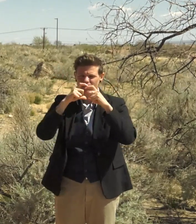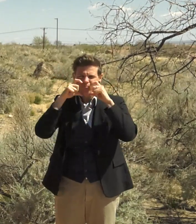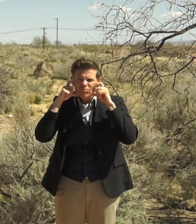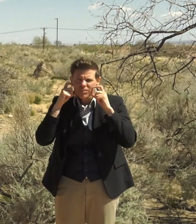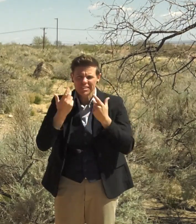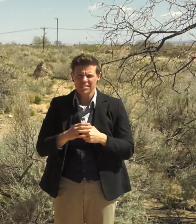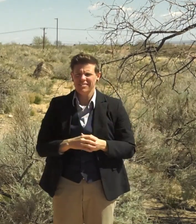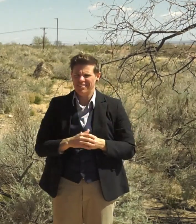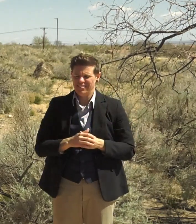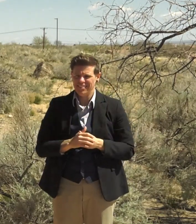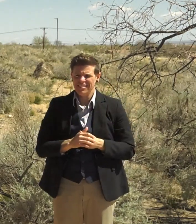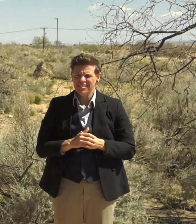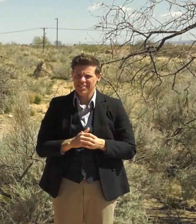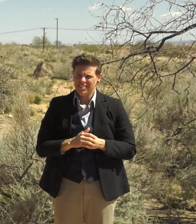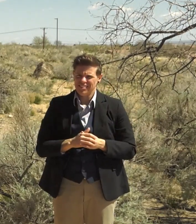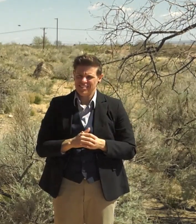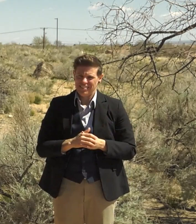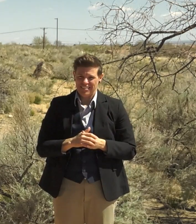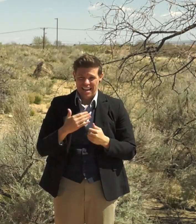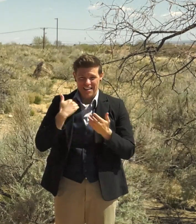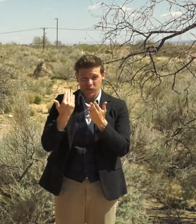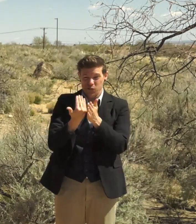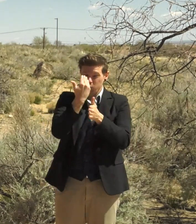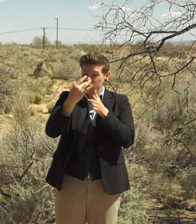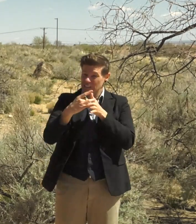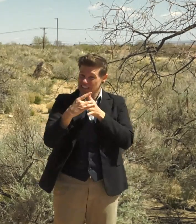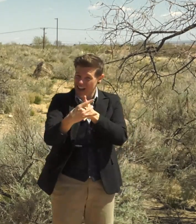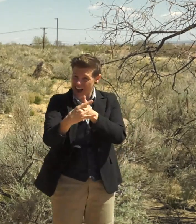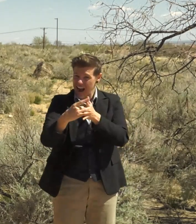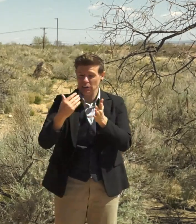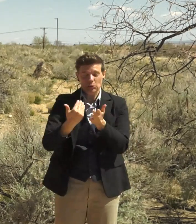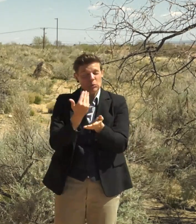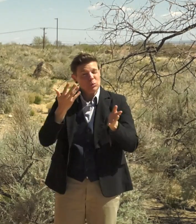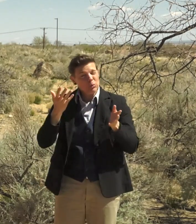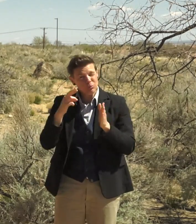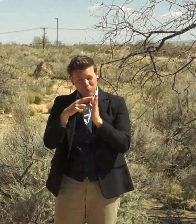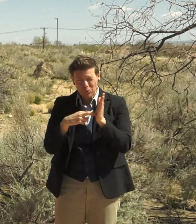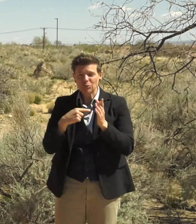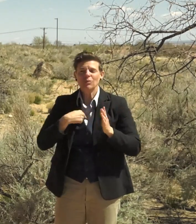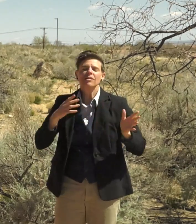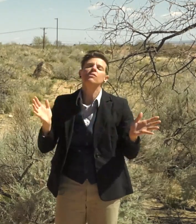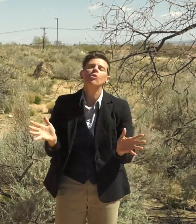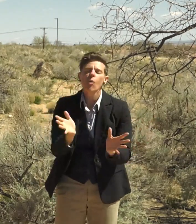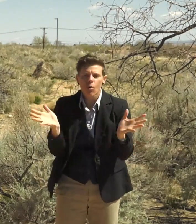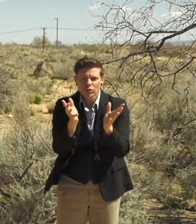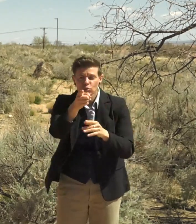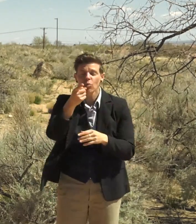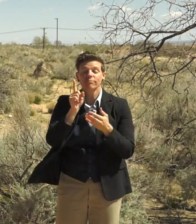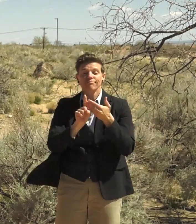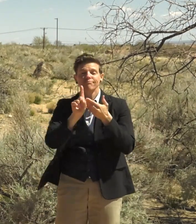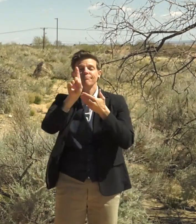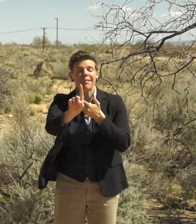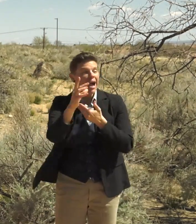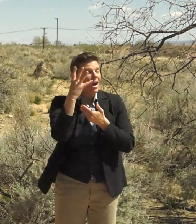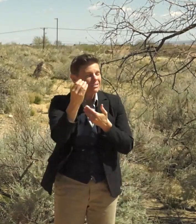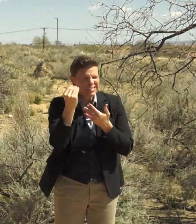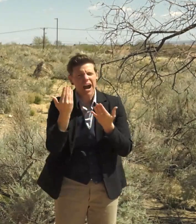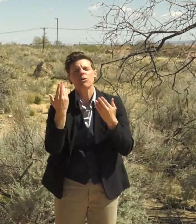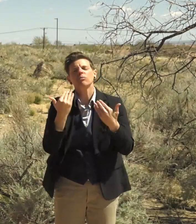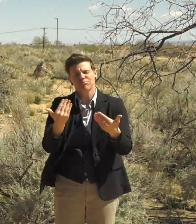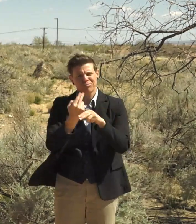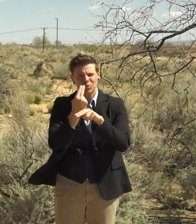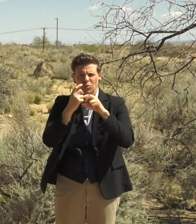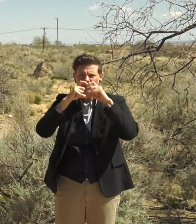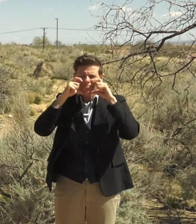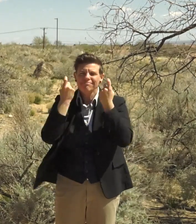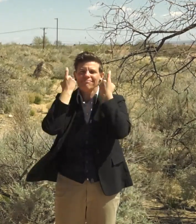people to wear face coverings when you're in public. Again, not required, but encouraged. We're going to talk a little bit more about this in a little bit.